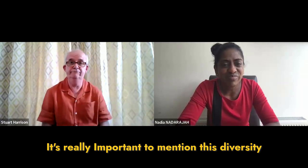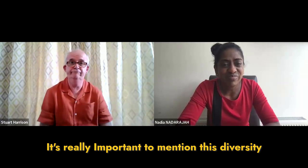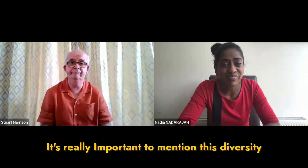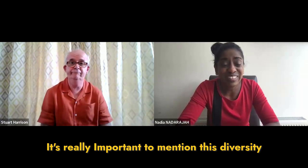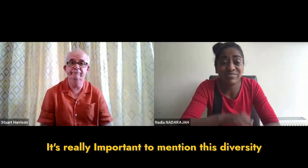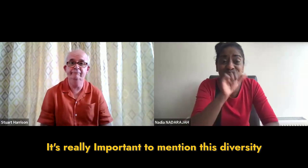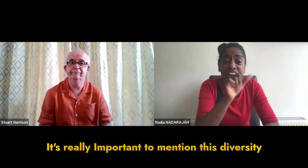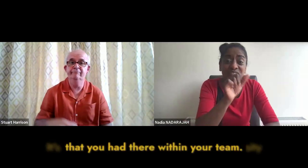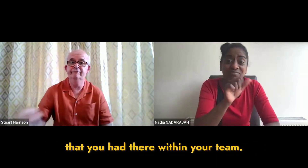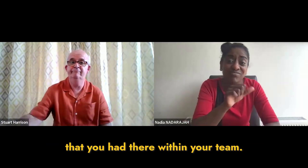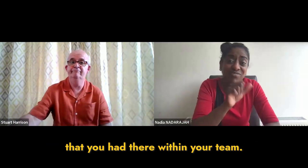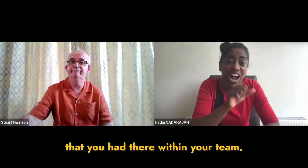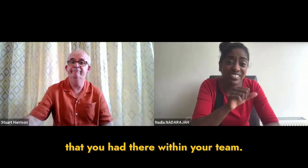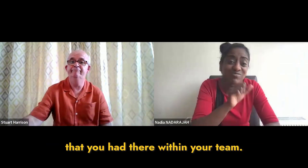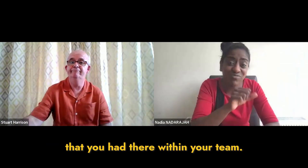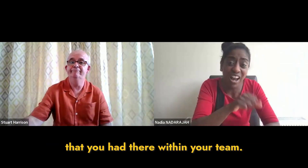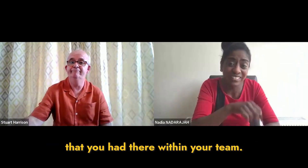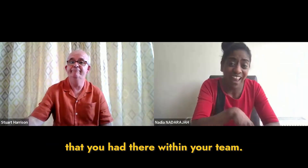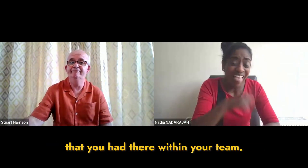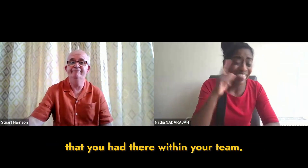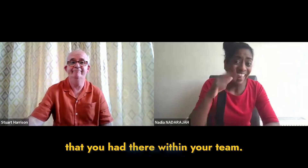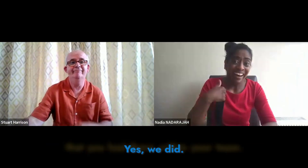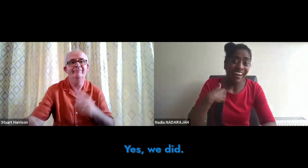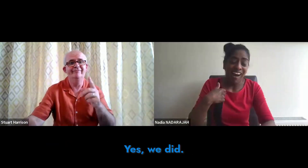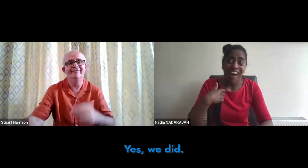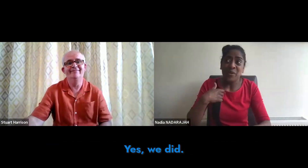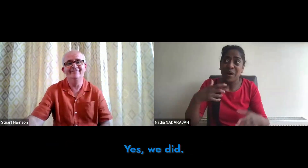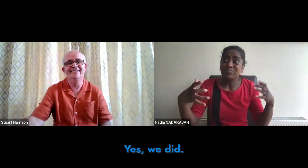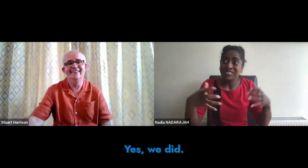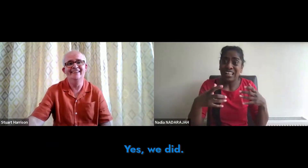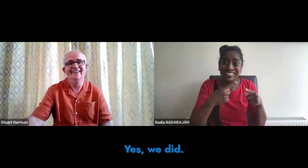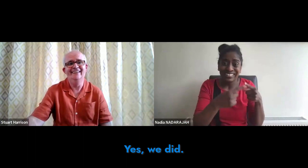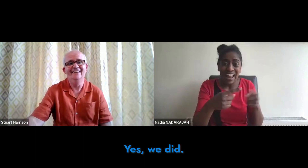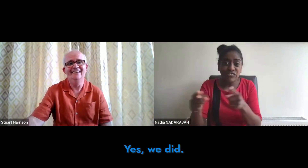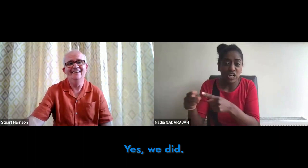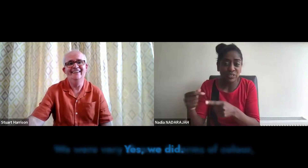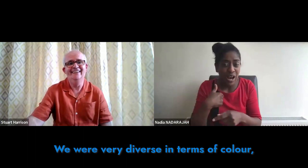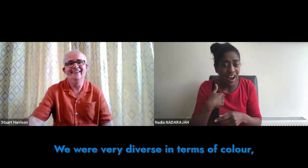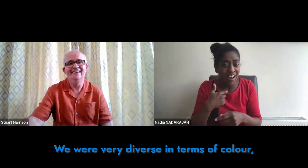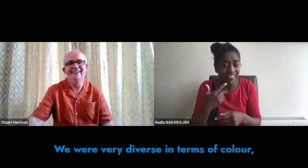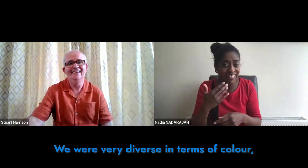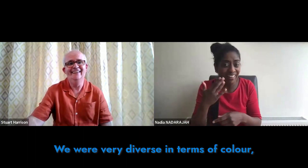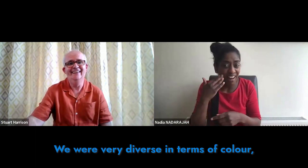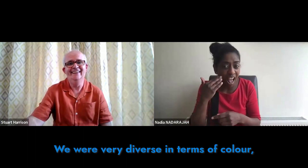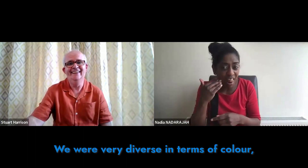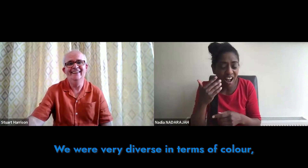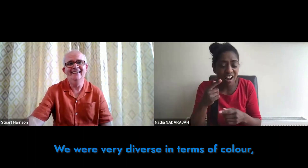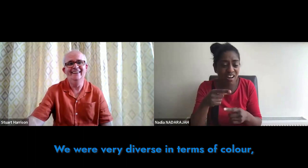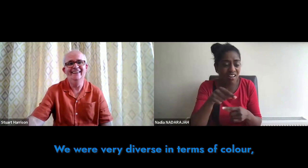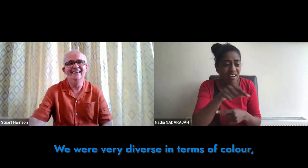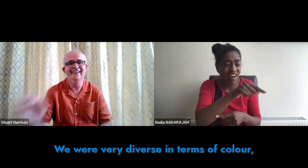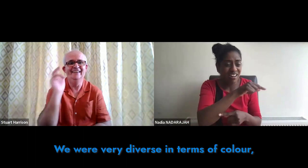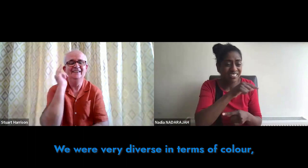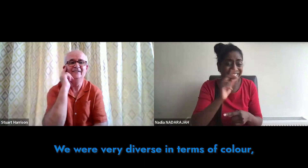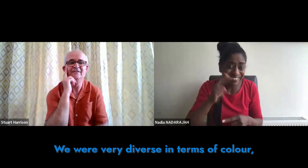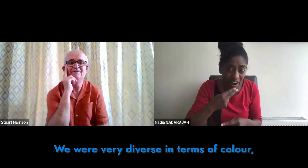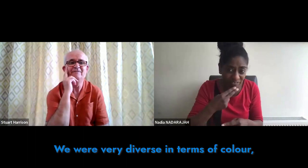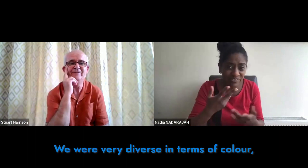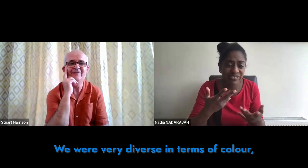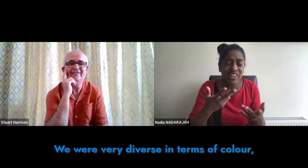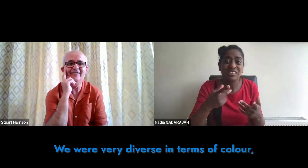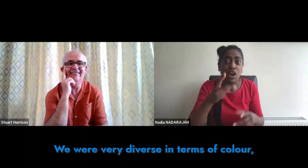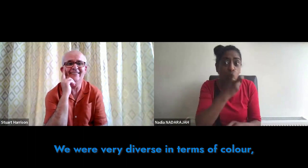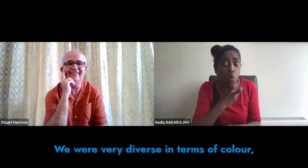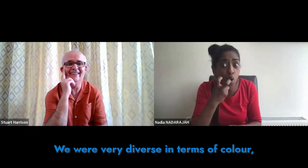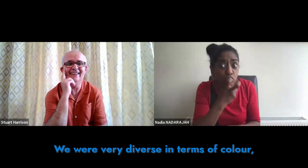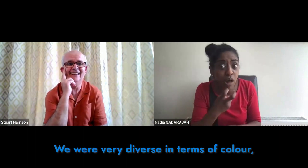this diversity that you have there within your team. Yes, we did. We were very diverse